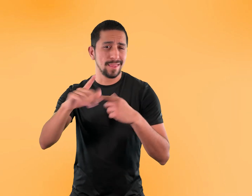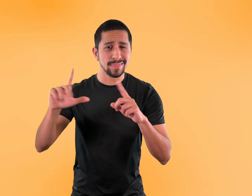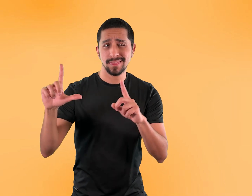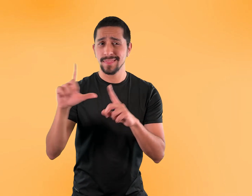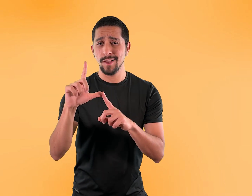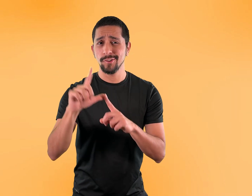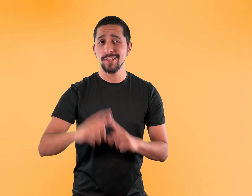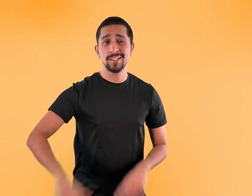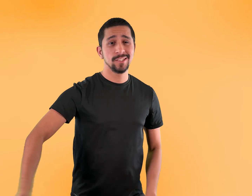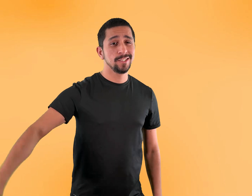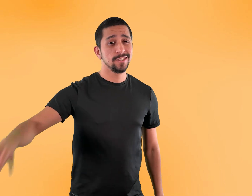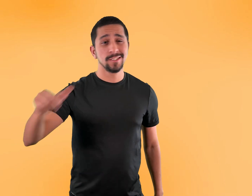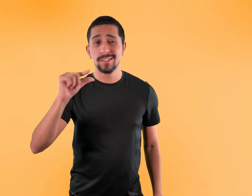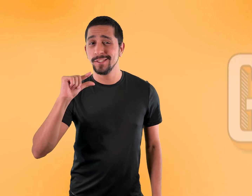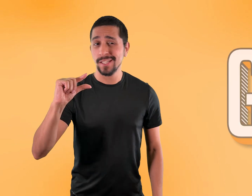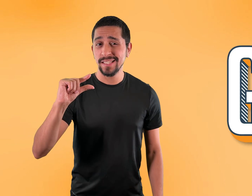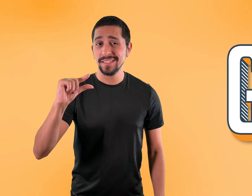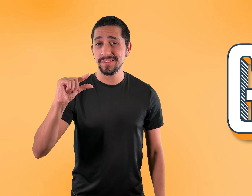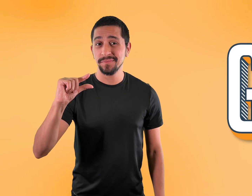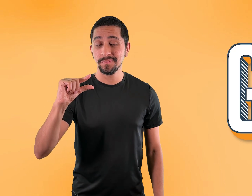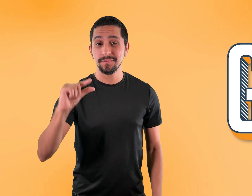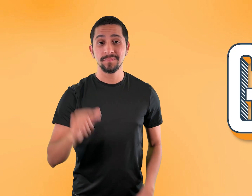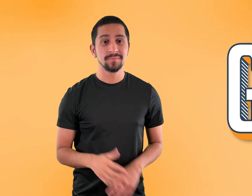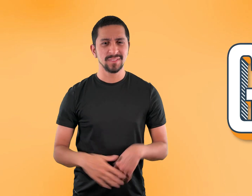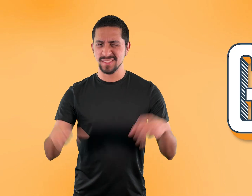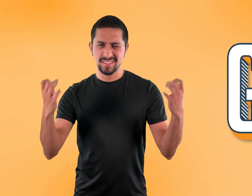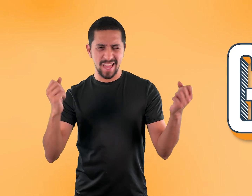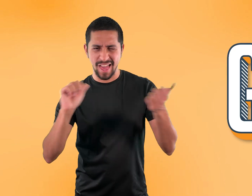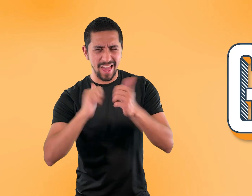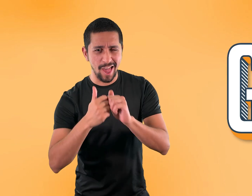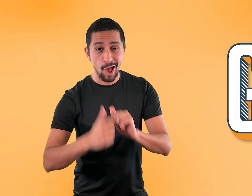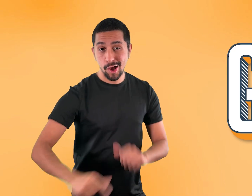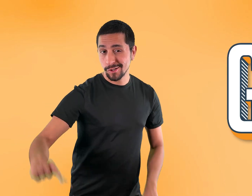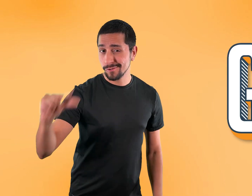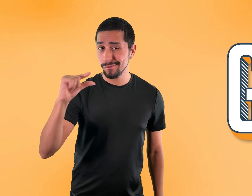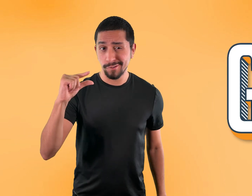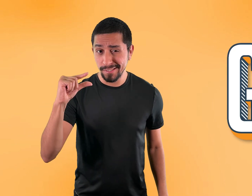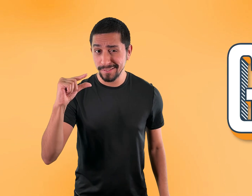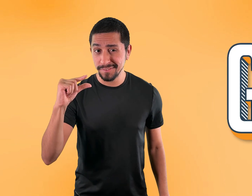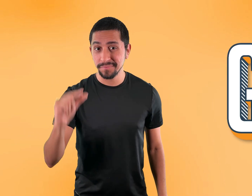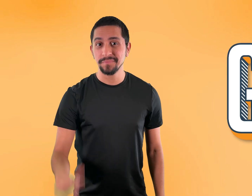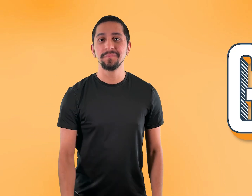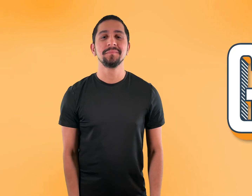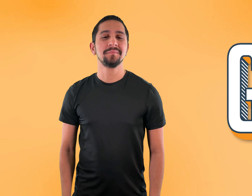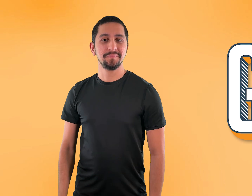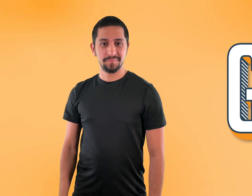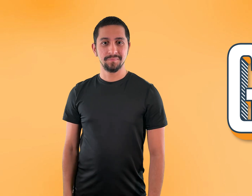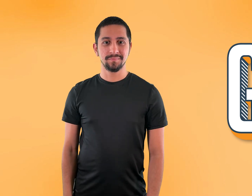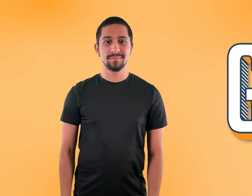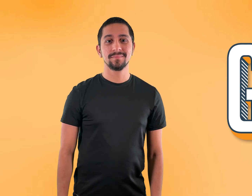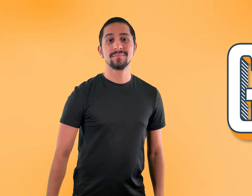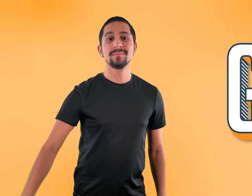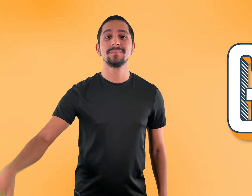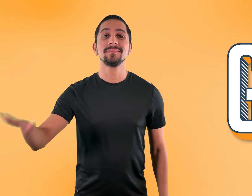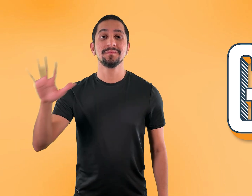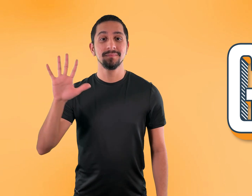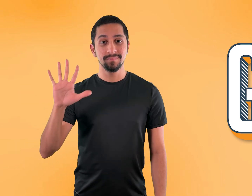Next up is G. How do you sign G? Stretch